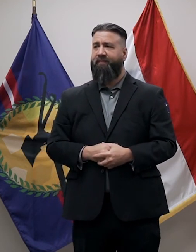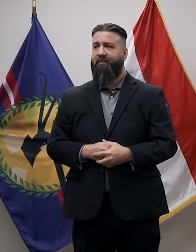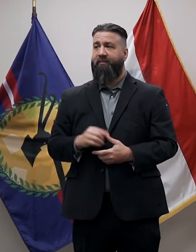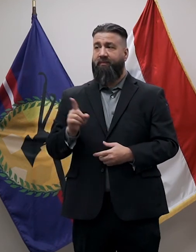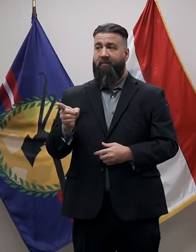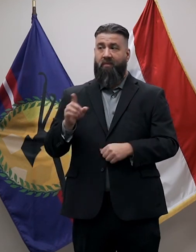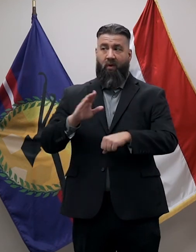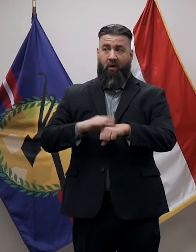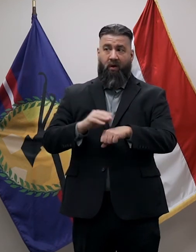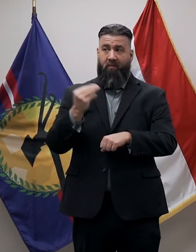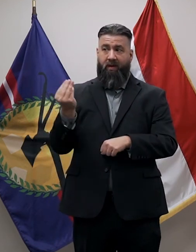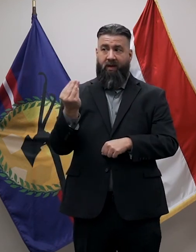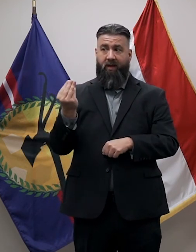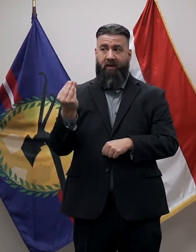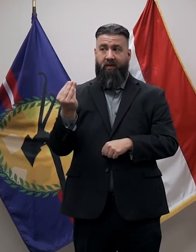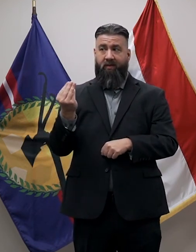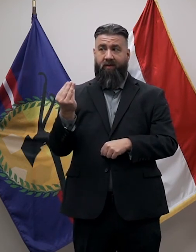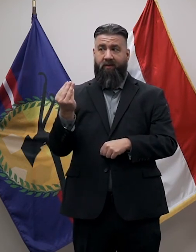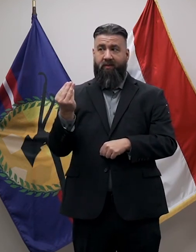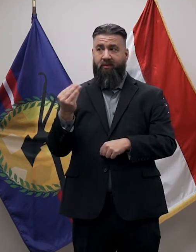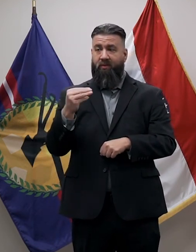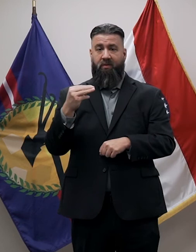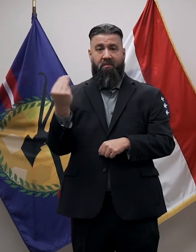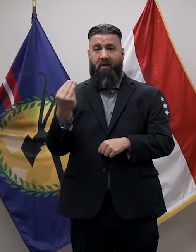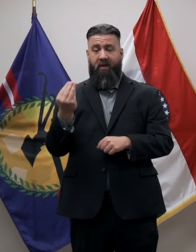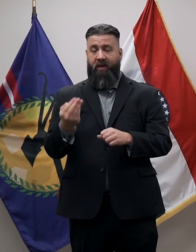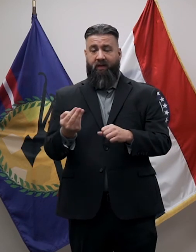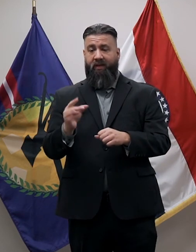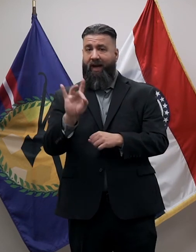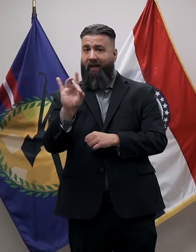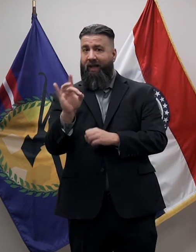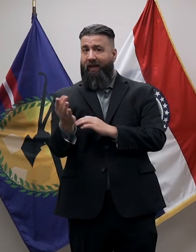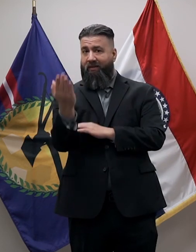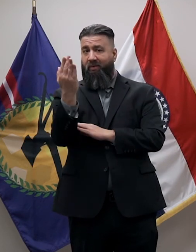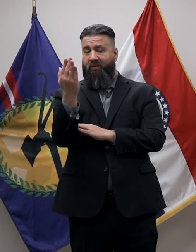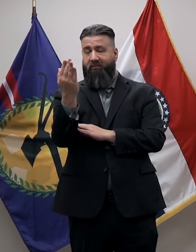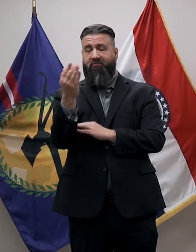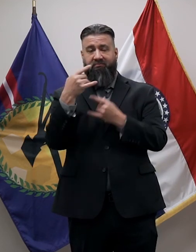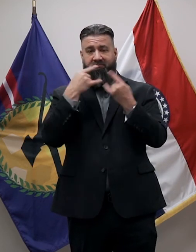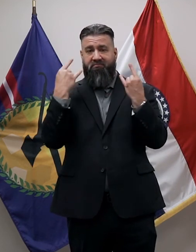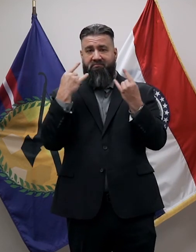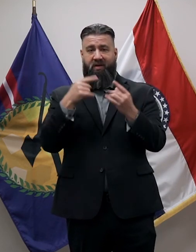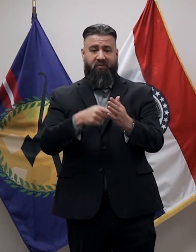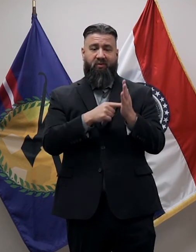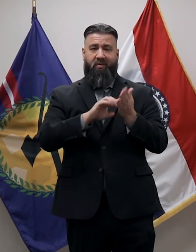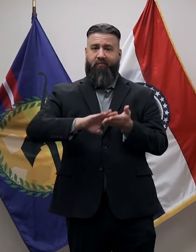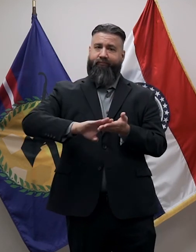On Monday, not after Monday, on Monday when Monday comes. 8 o'clock Monday morning. Okay, 8 AM Monday morning, okay.